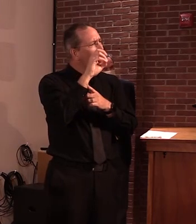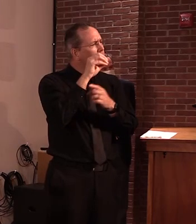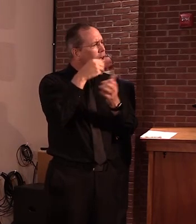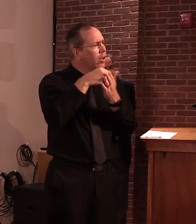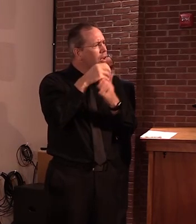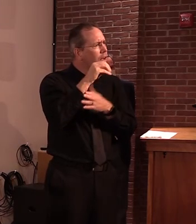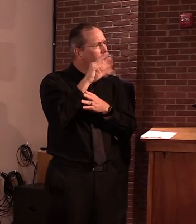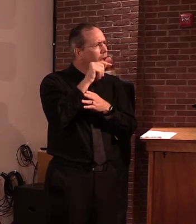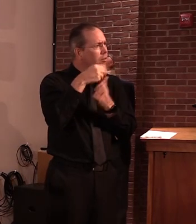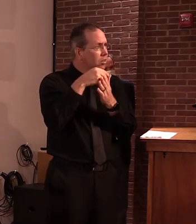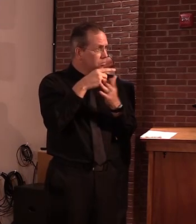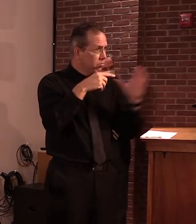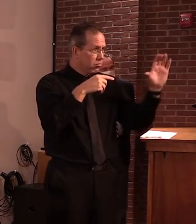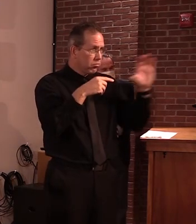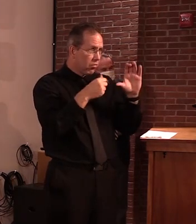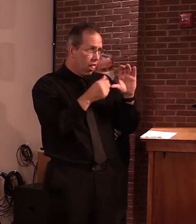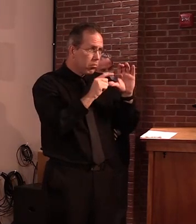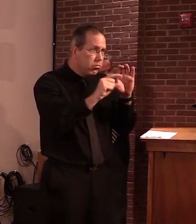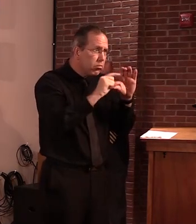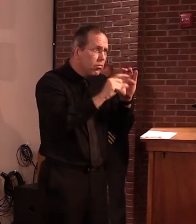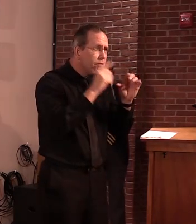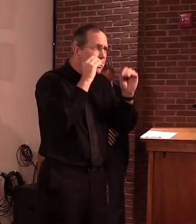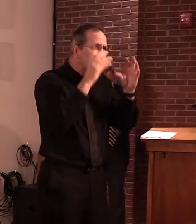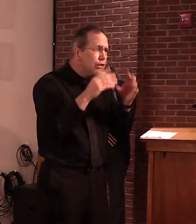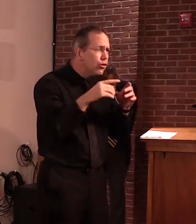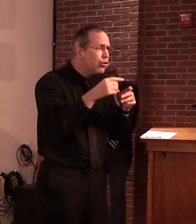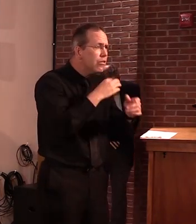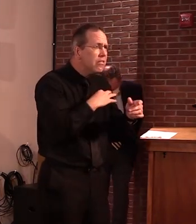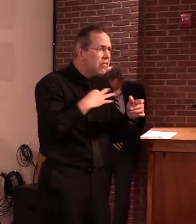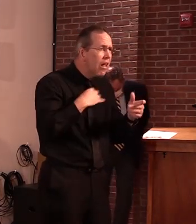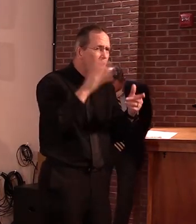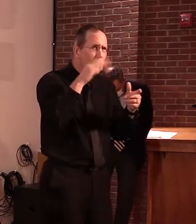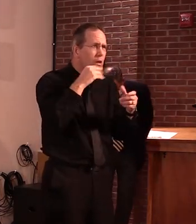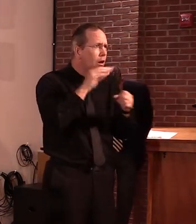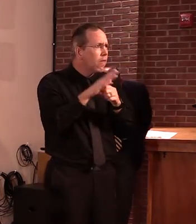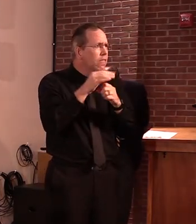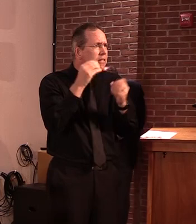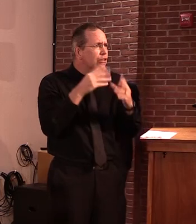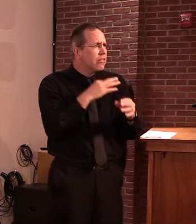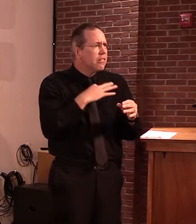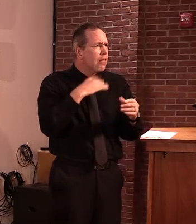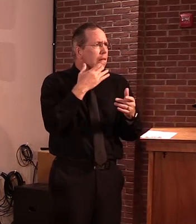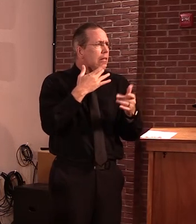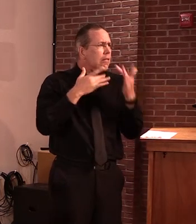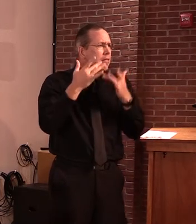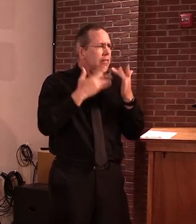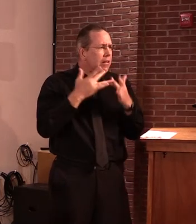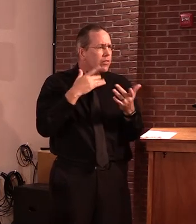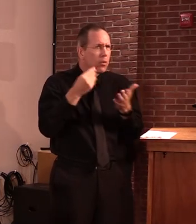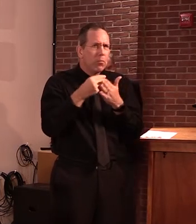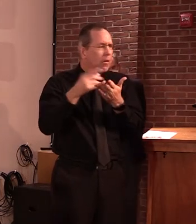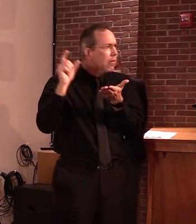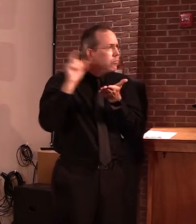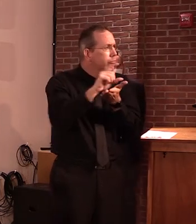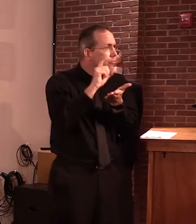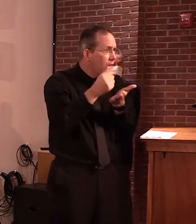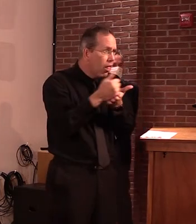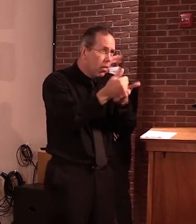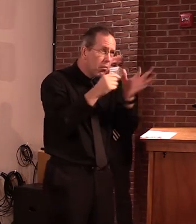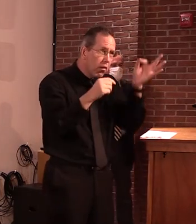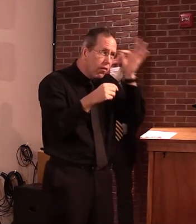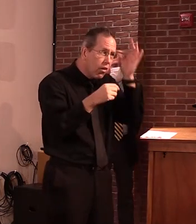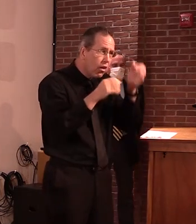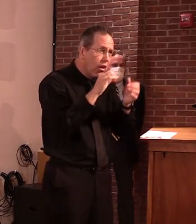staffing. And if getting kids into school is the priority, but schools have to then shut down because they don't have proper staffing, is there any kind of